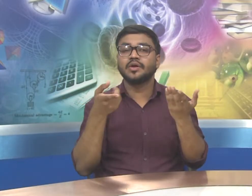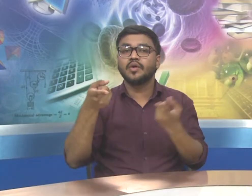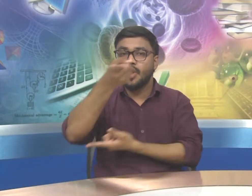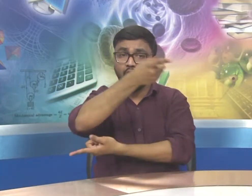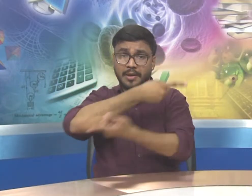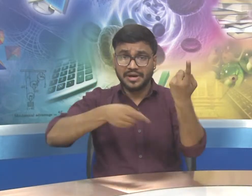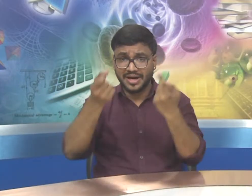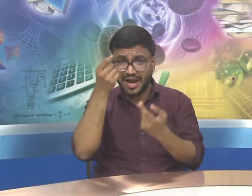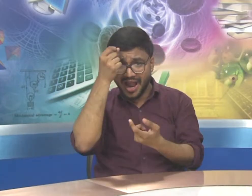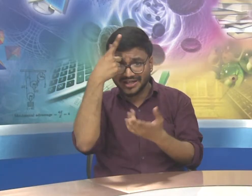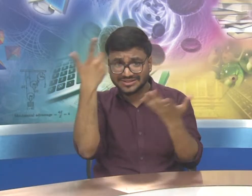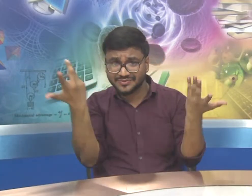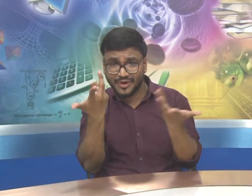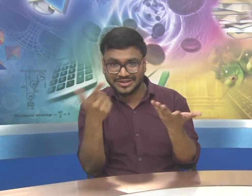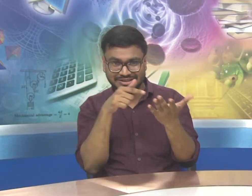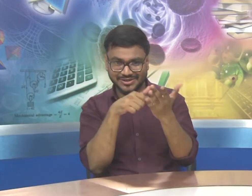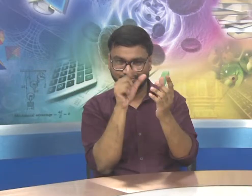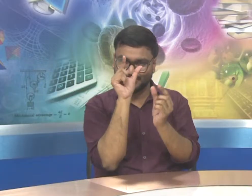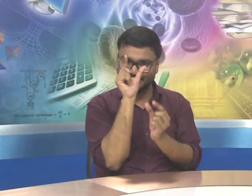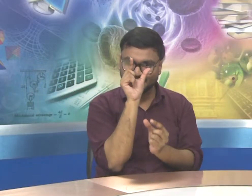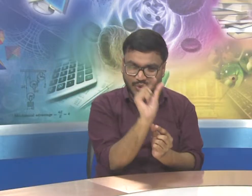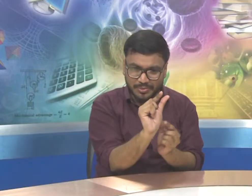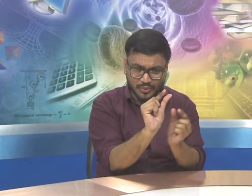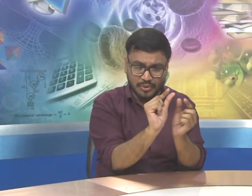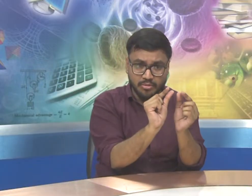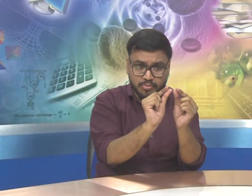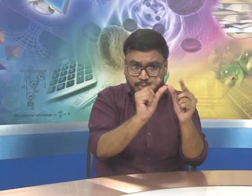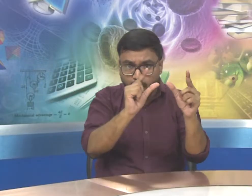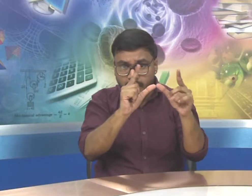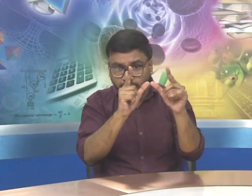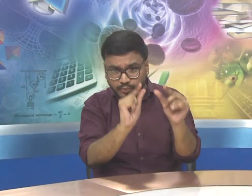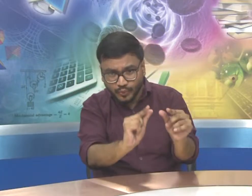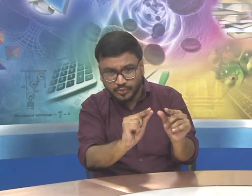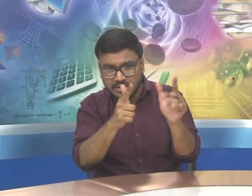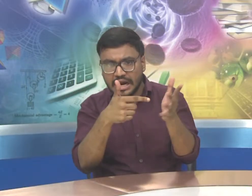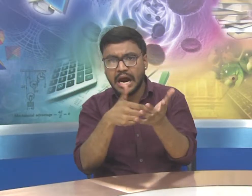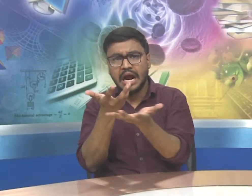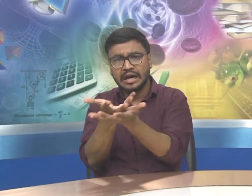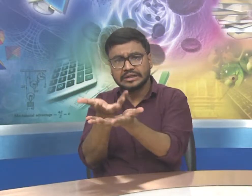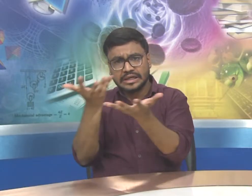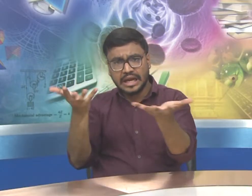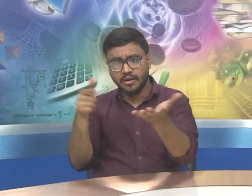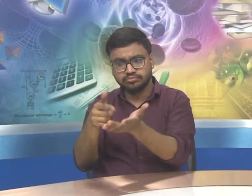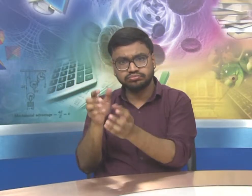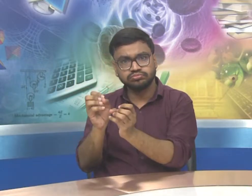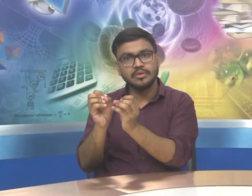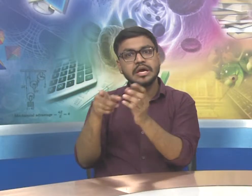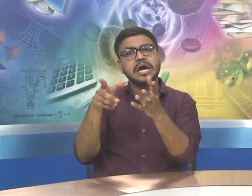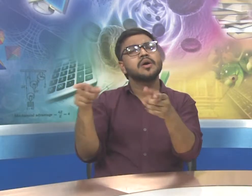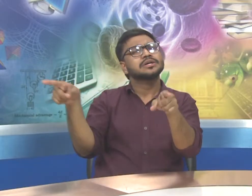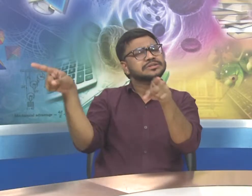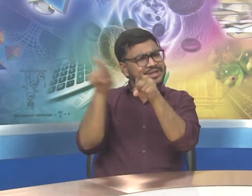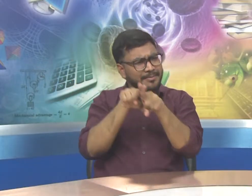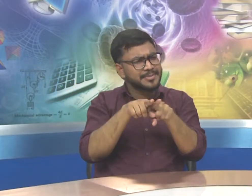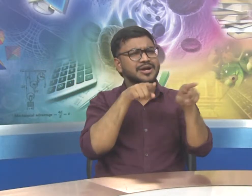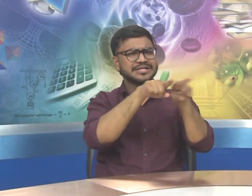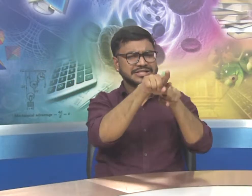We have studied that atoms are extremely small or tiny. You can understand